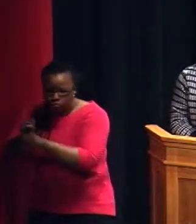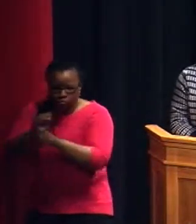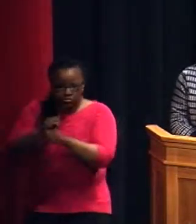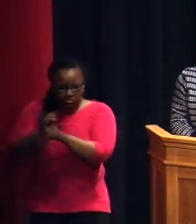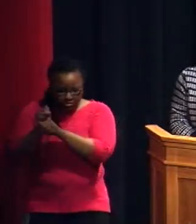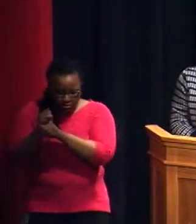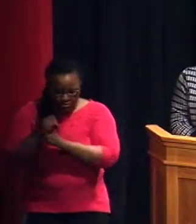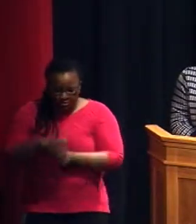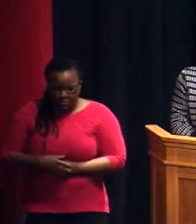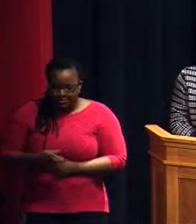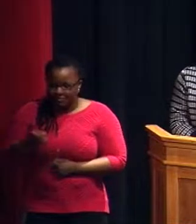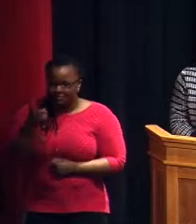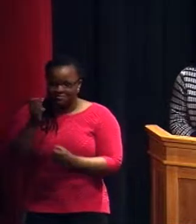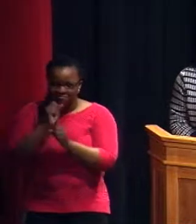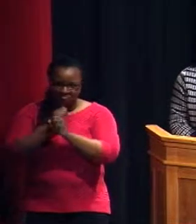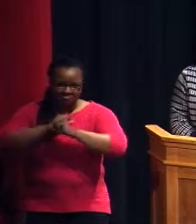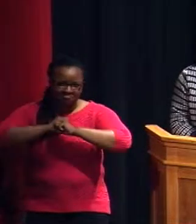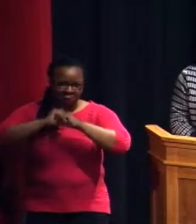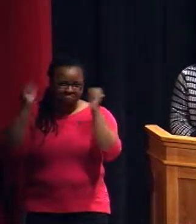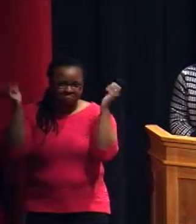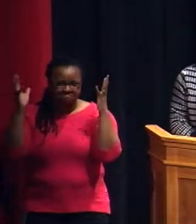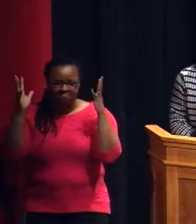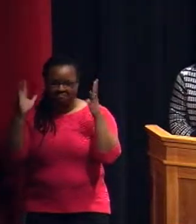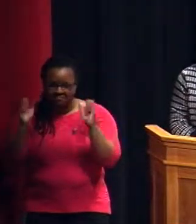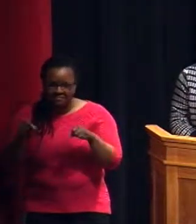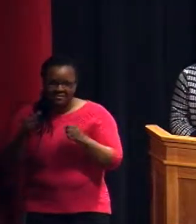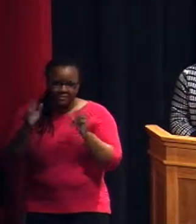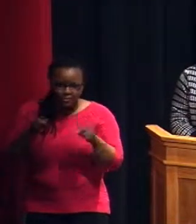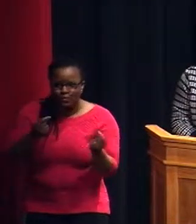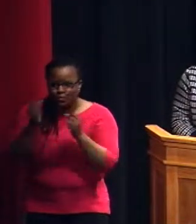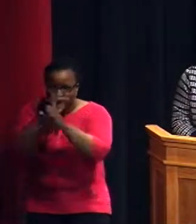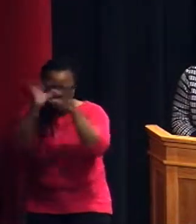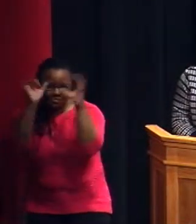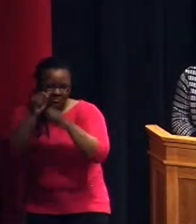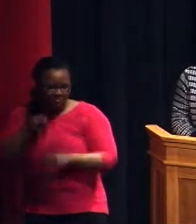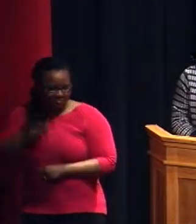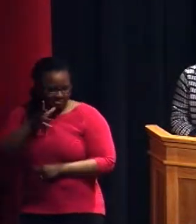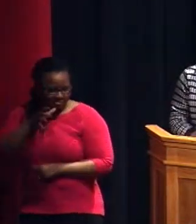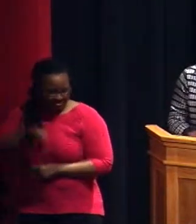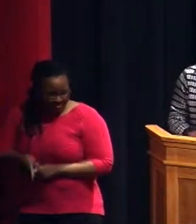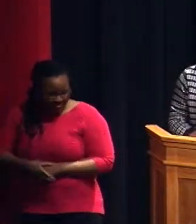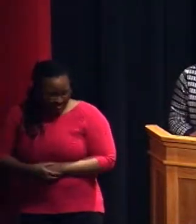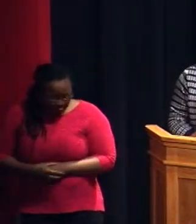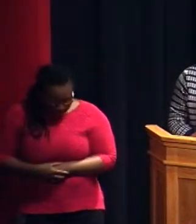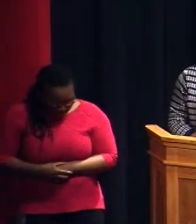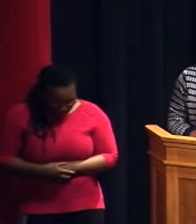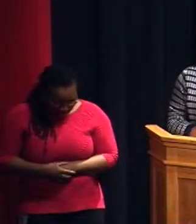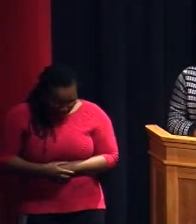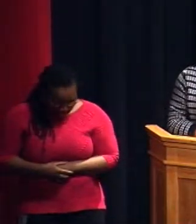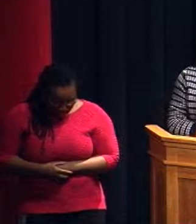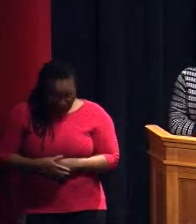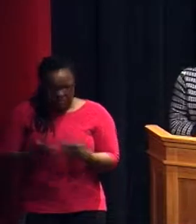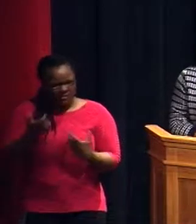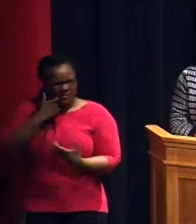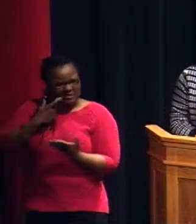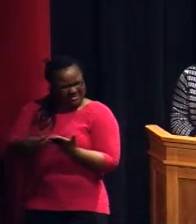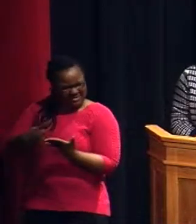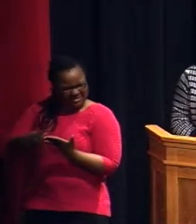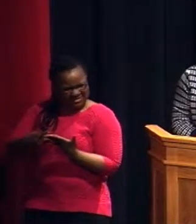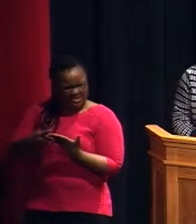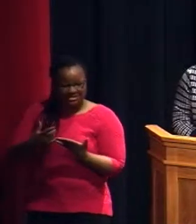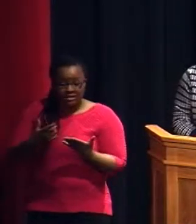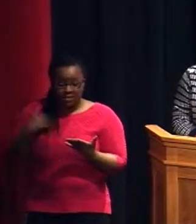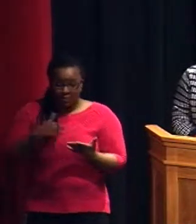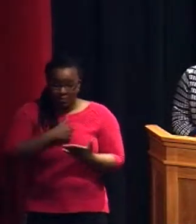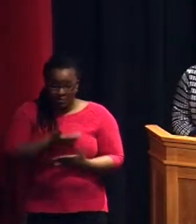such a visionary. We actually were talking about it earlier. A lot of us, the five of us,